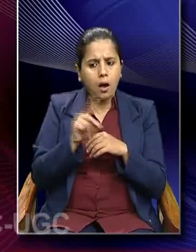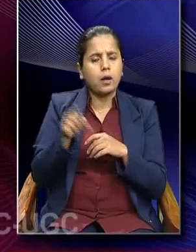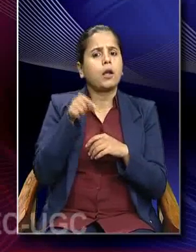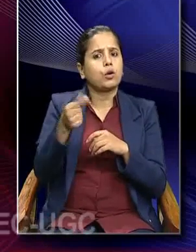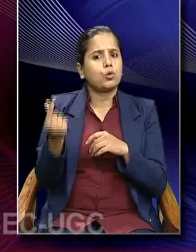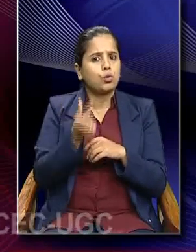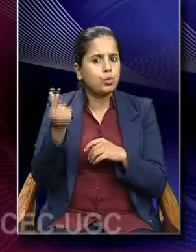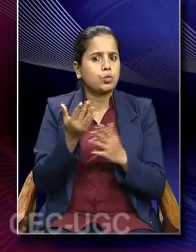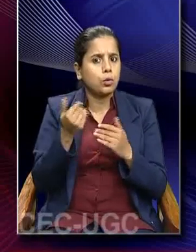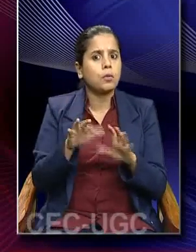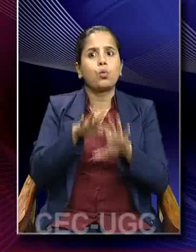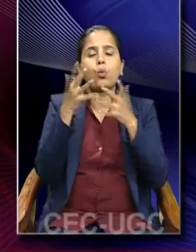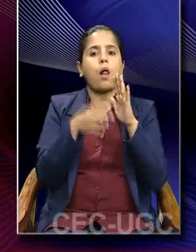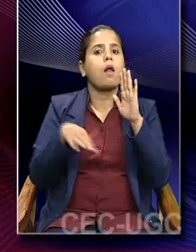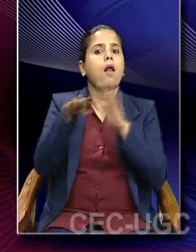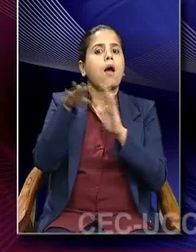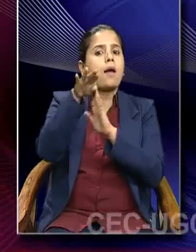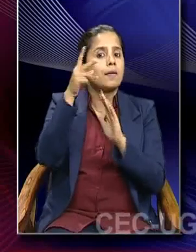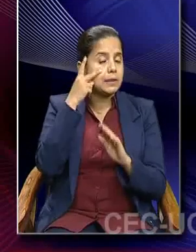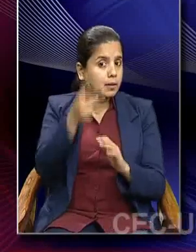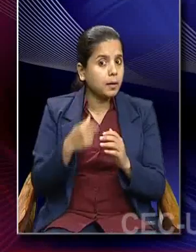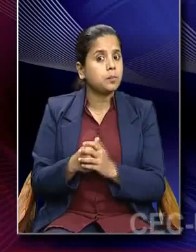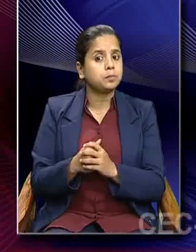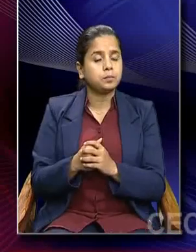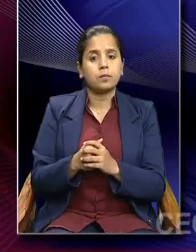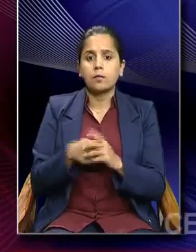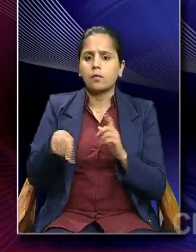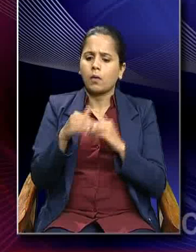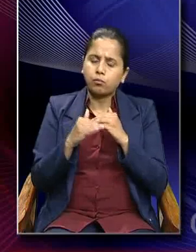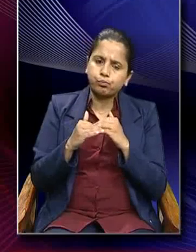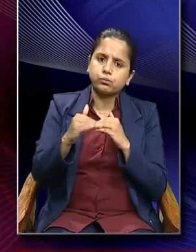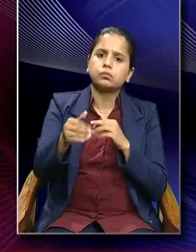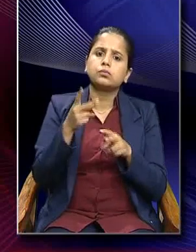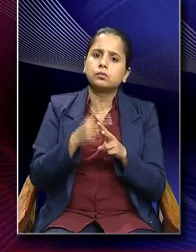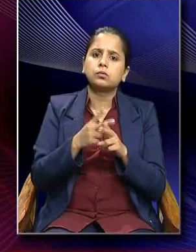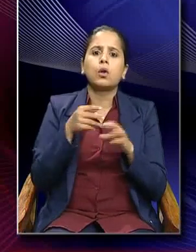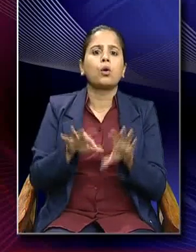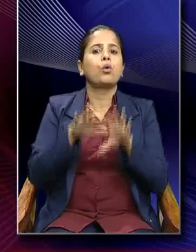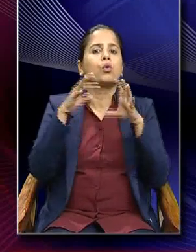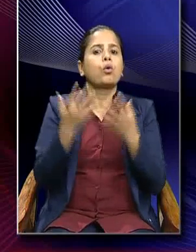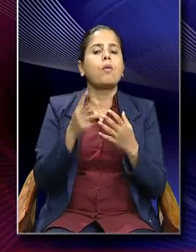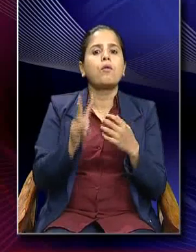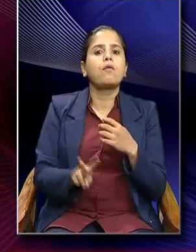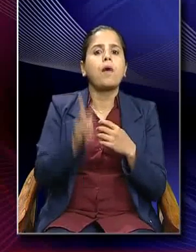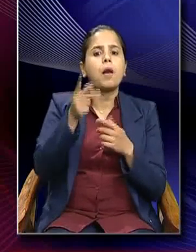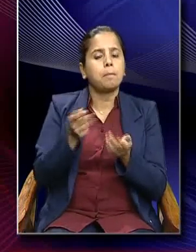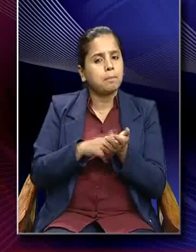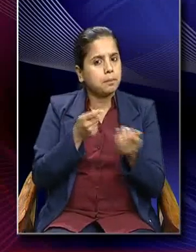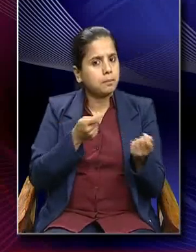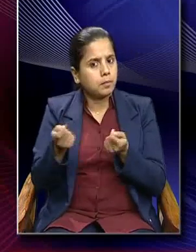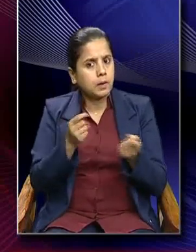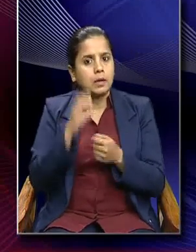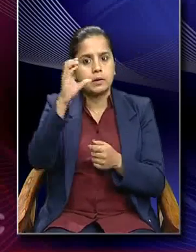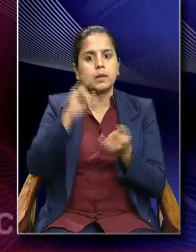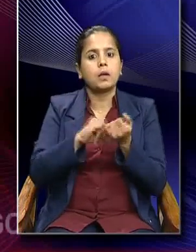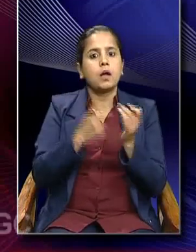country, world level, and in this the sustenance of these global value chains and managing the CSR becomes